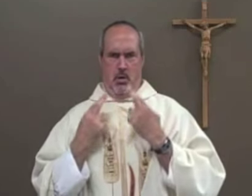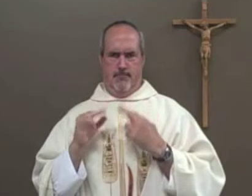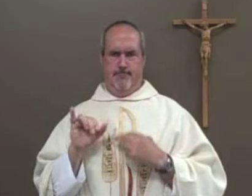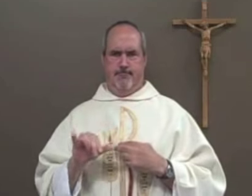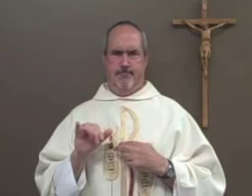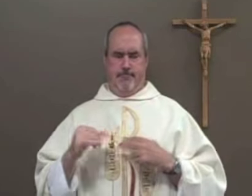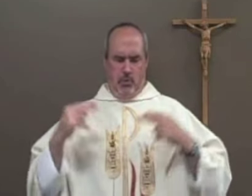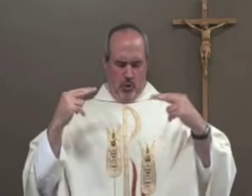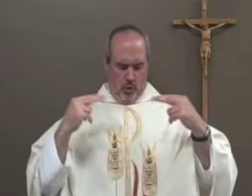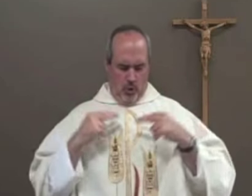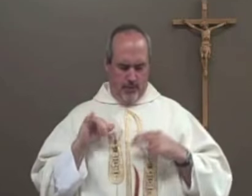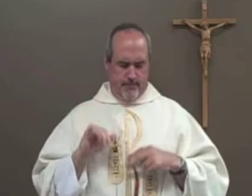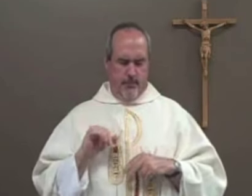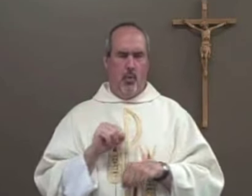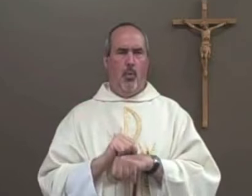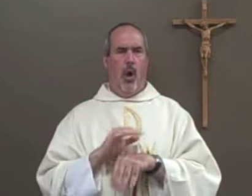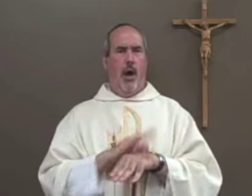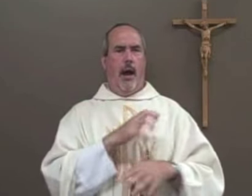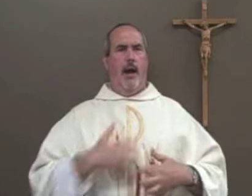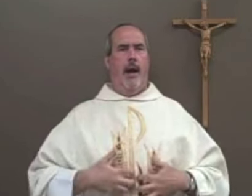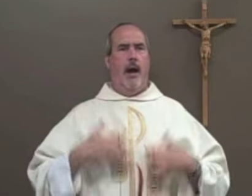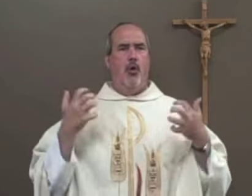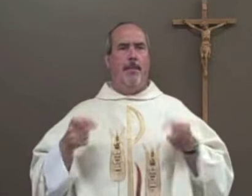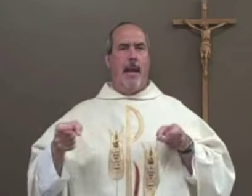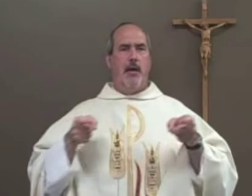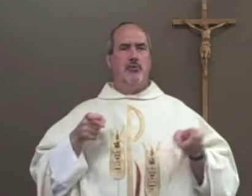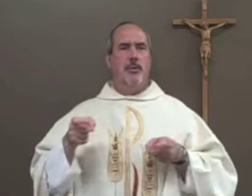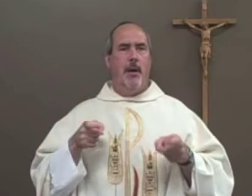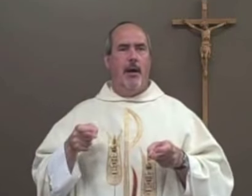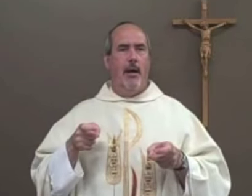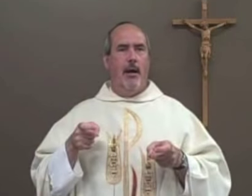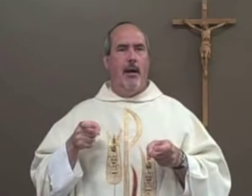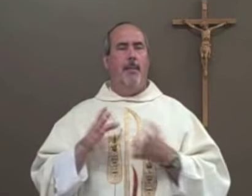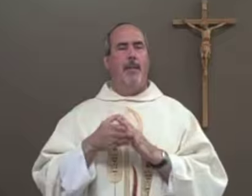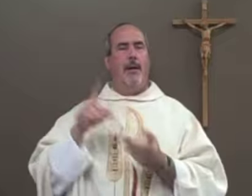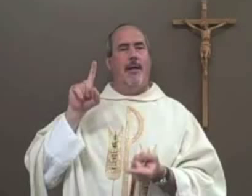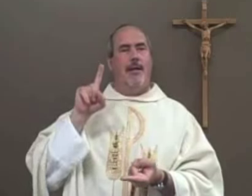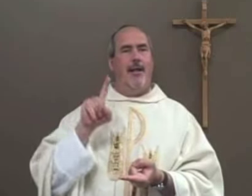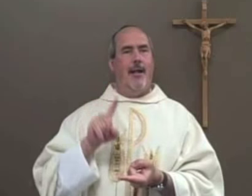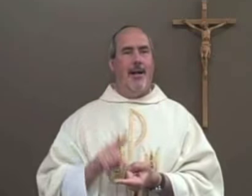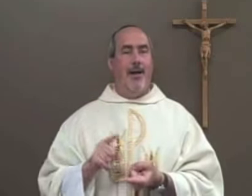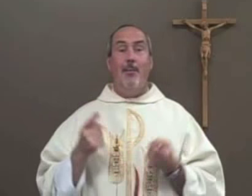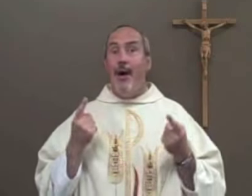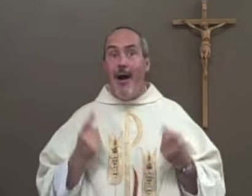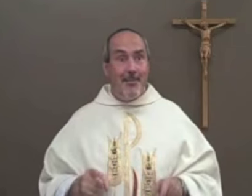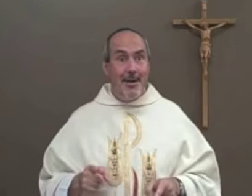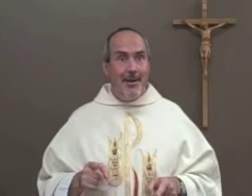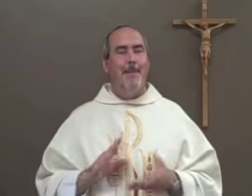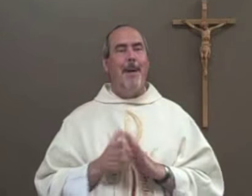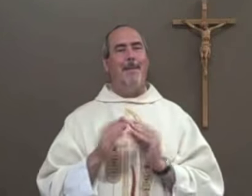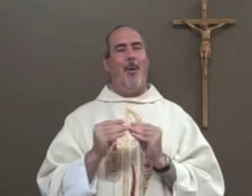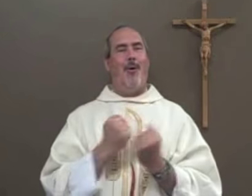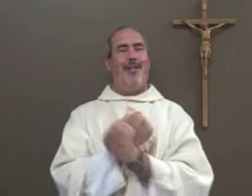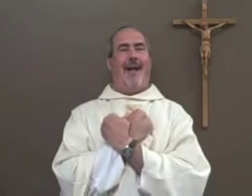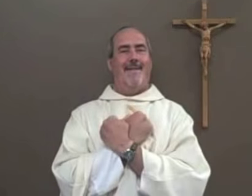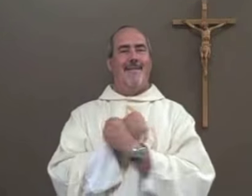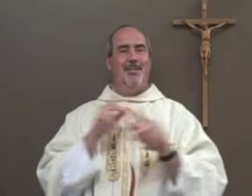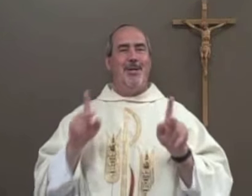time realize by looking at themselves that they need to work on their anger management. And what happens is they become